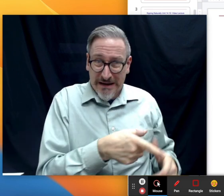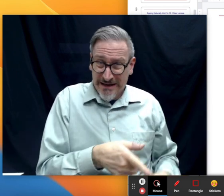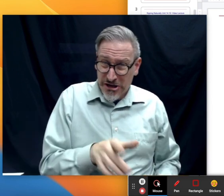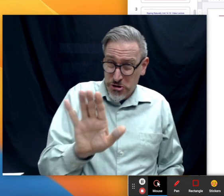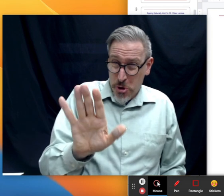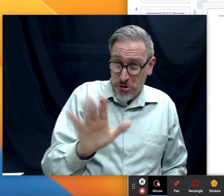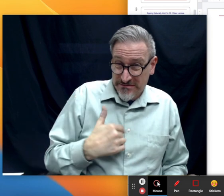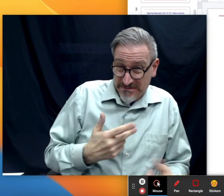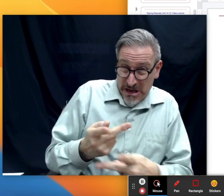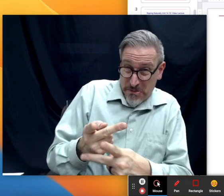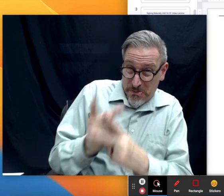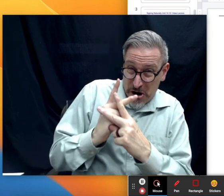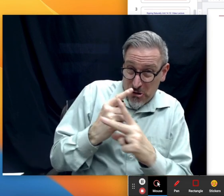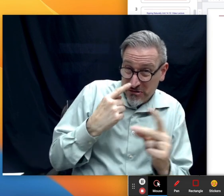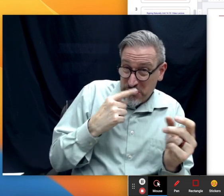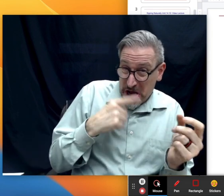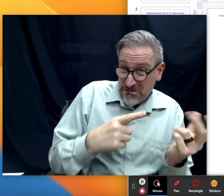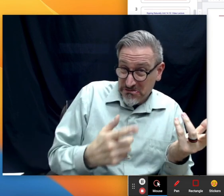to.